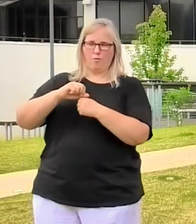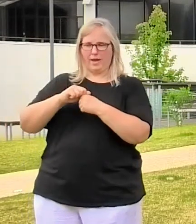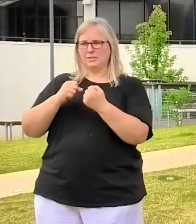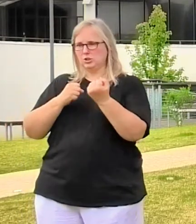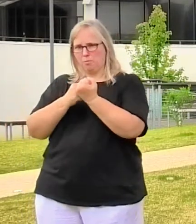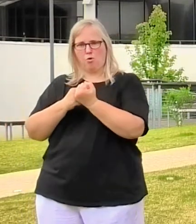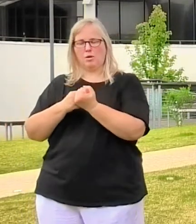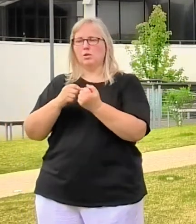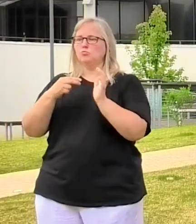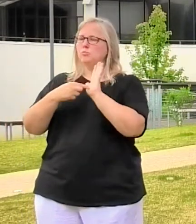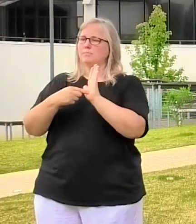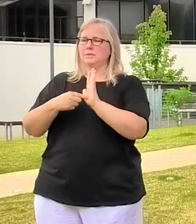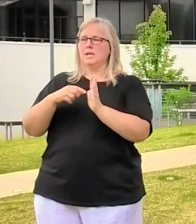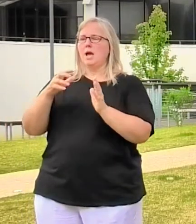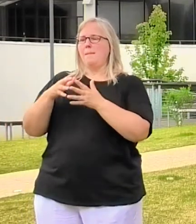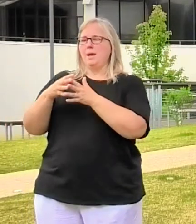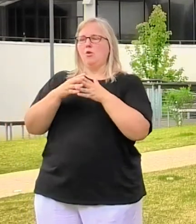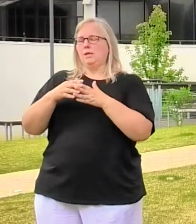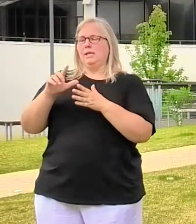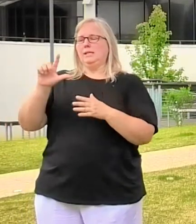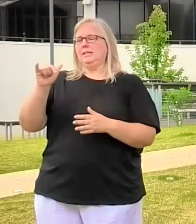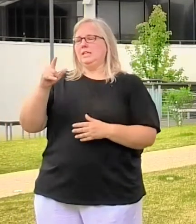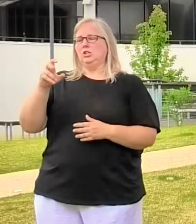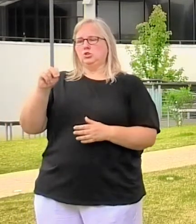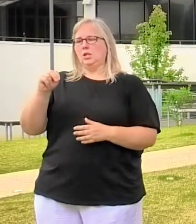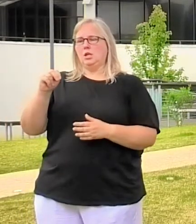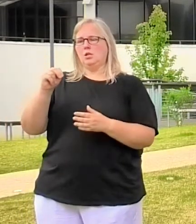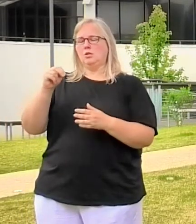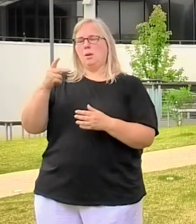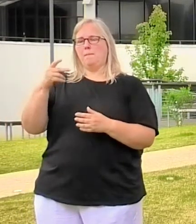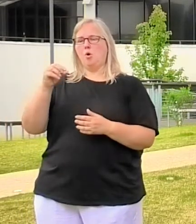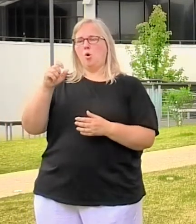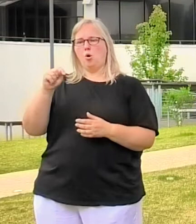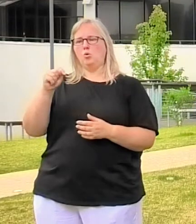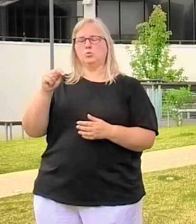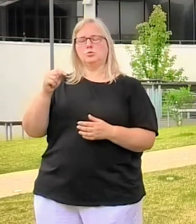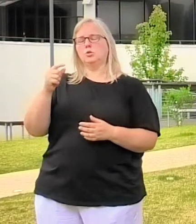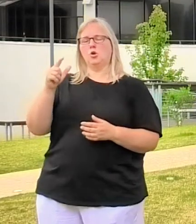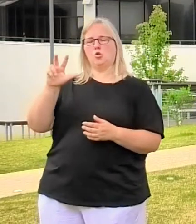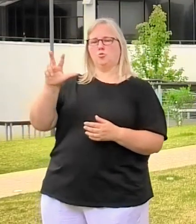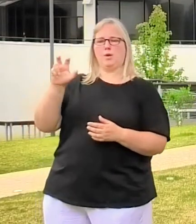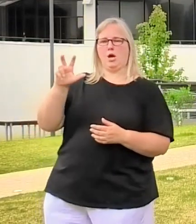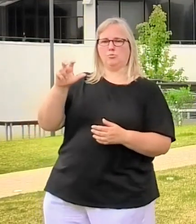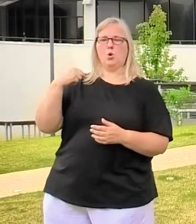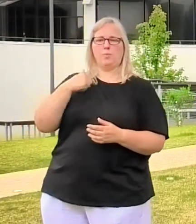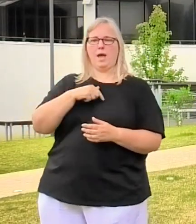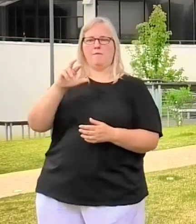And representing American Legion Post 300, we have Robert Burlett.